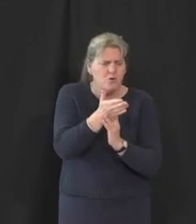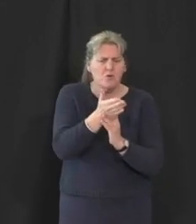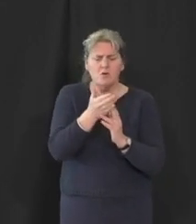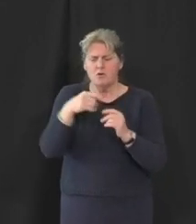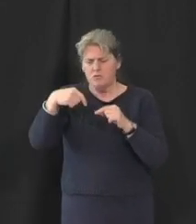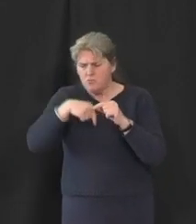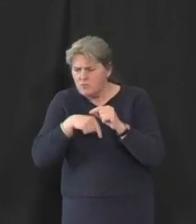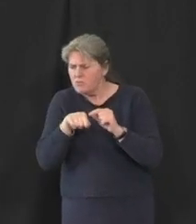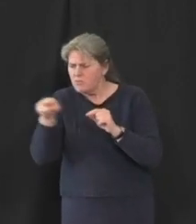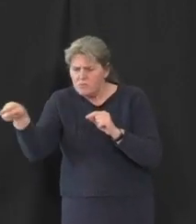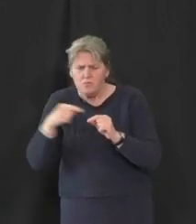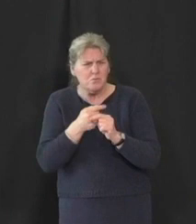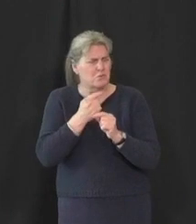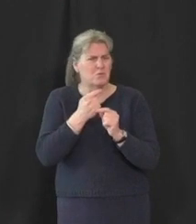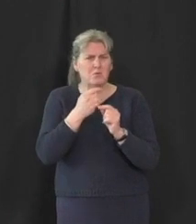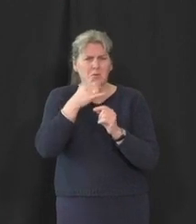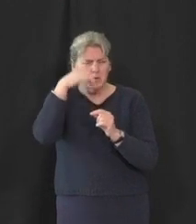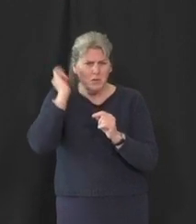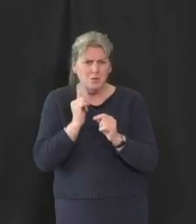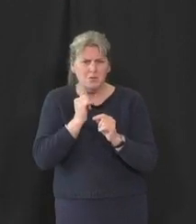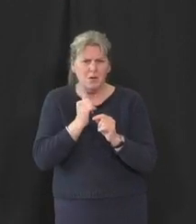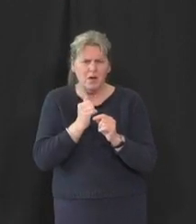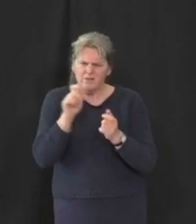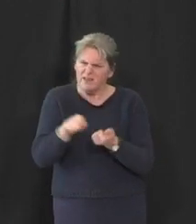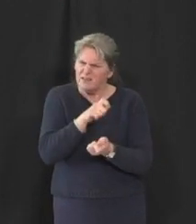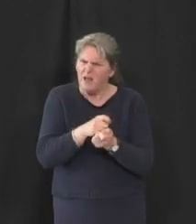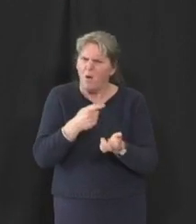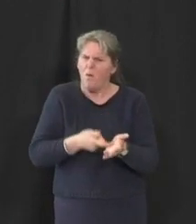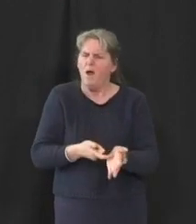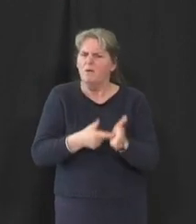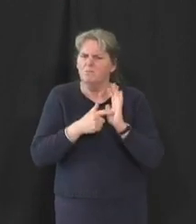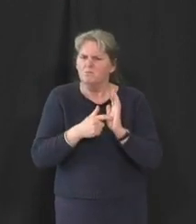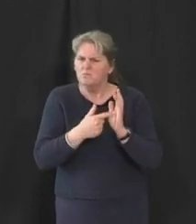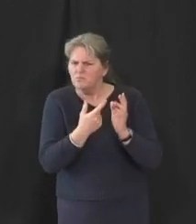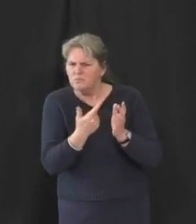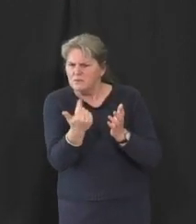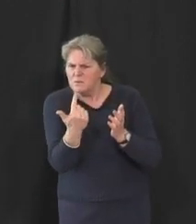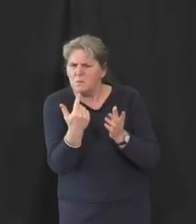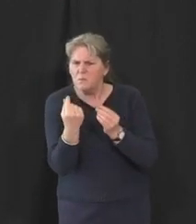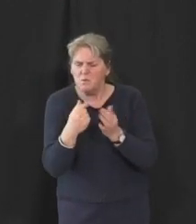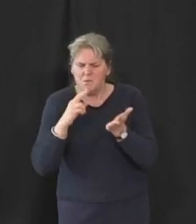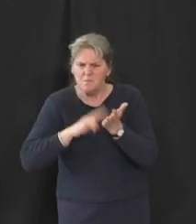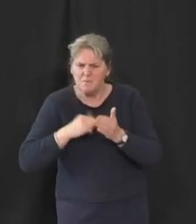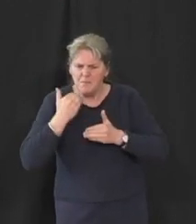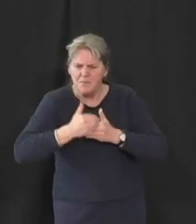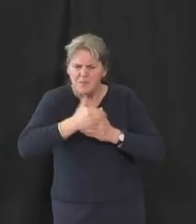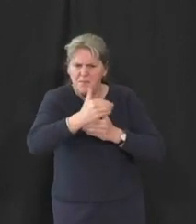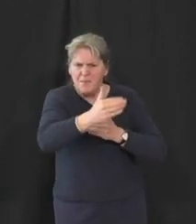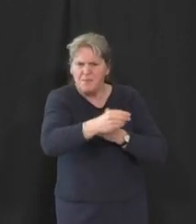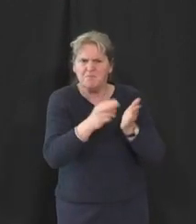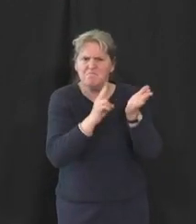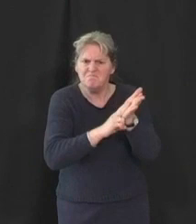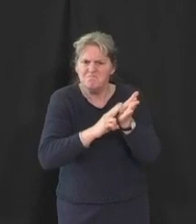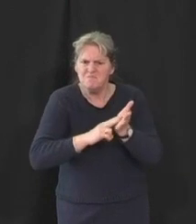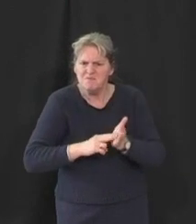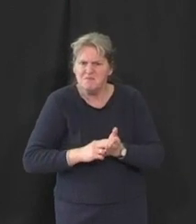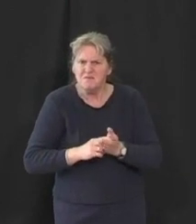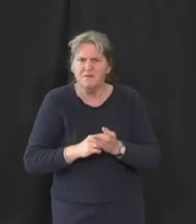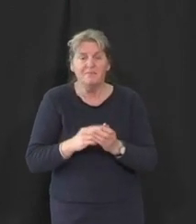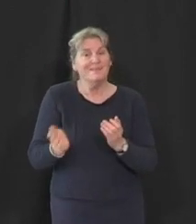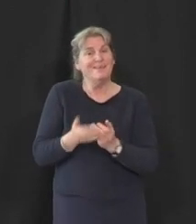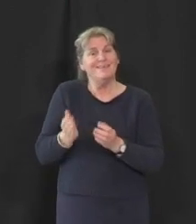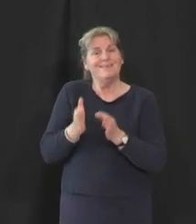allowed to enter and what their travel plans are while in the Yukon. Now, we don't make this decision